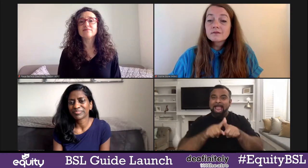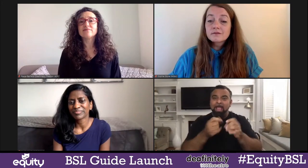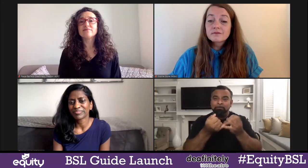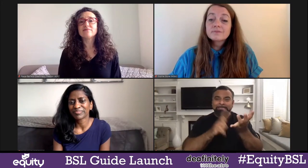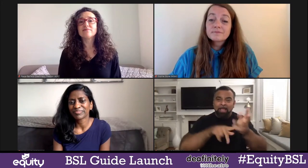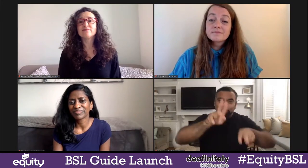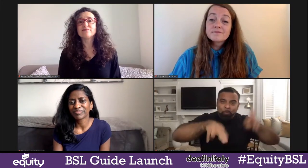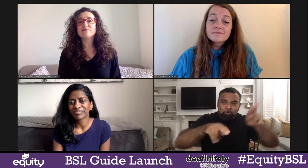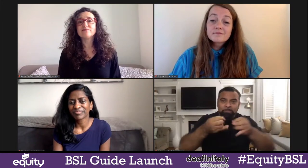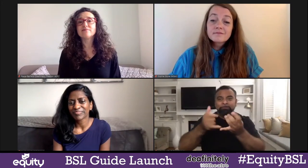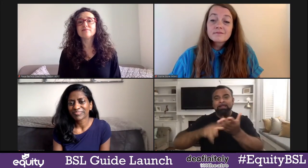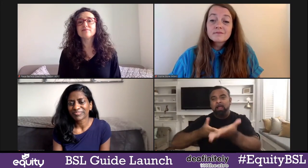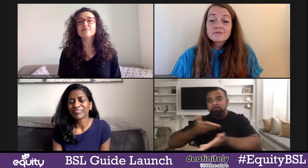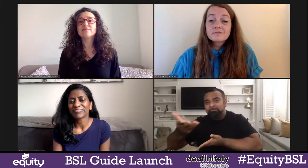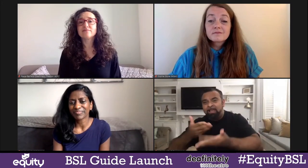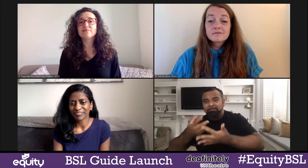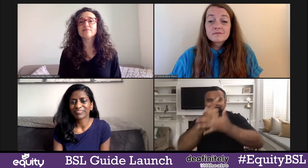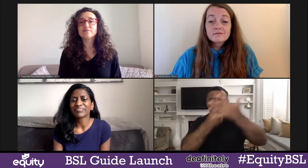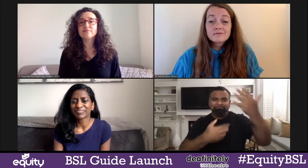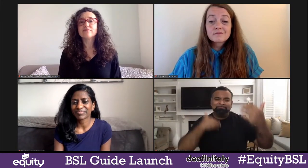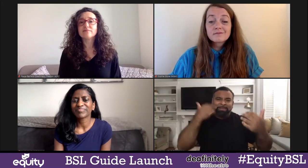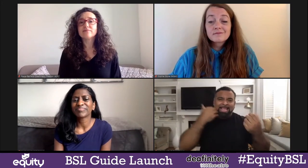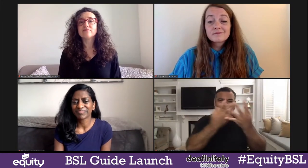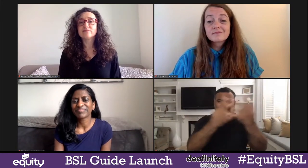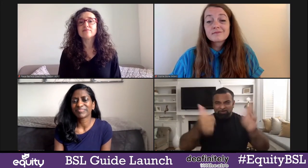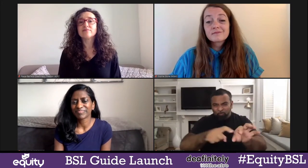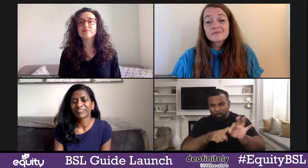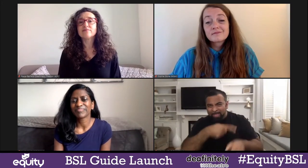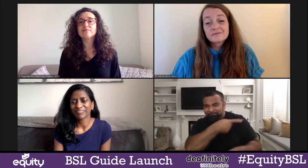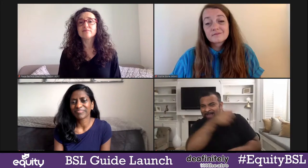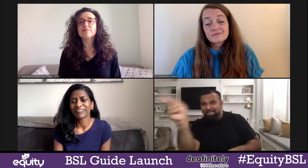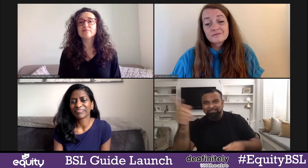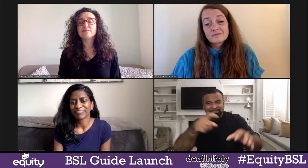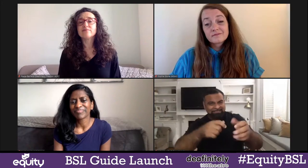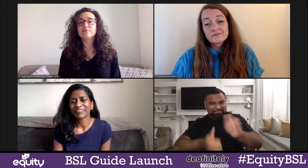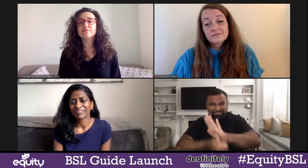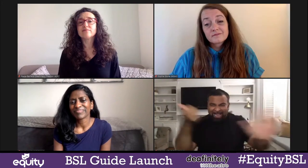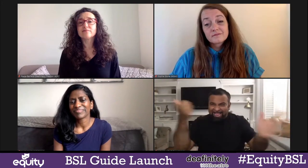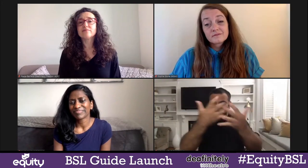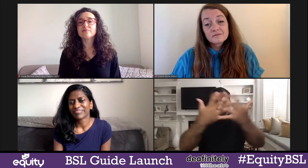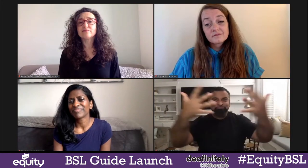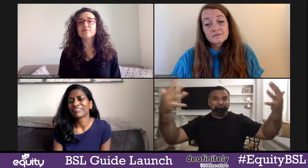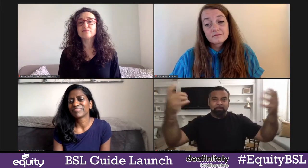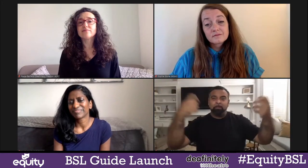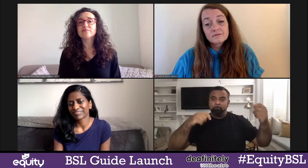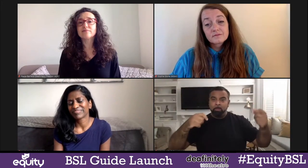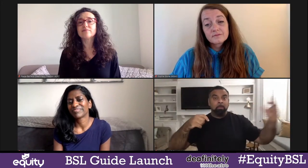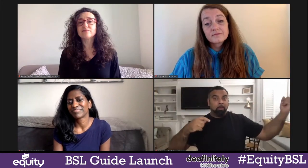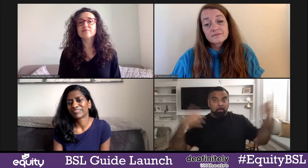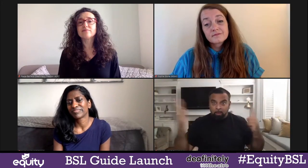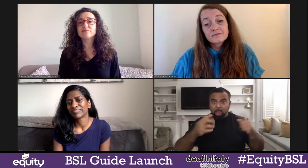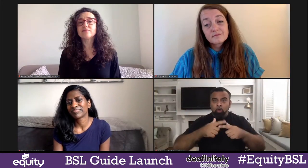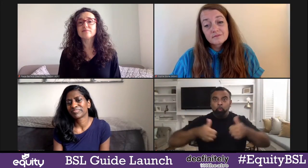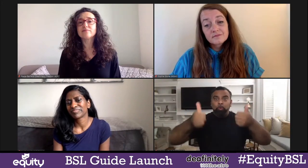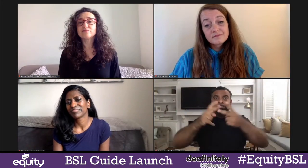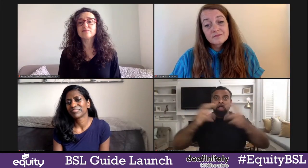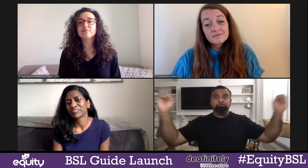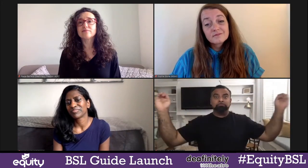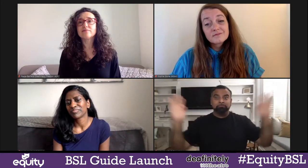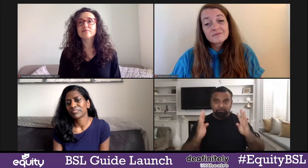you know, there's plenty of support in the creative community. There are qualified BSL monitors, actors, there's a lot of talent there.